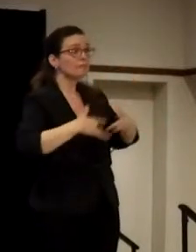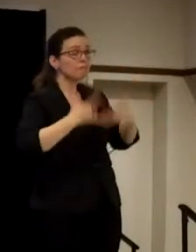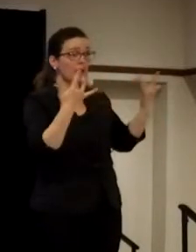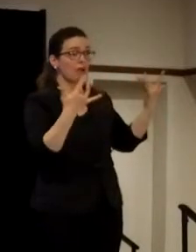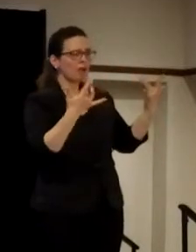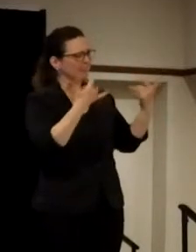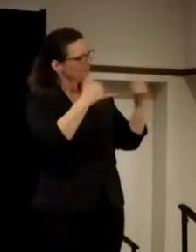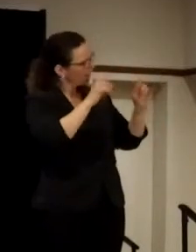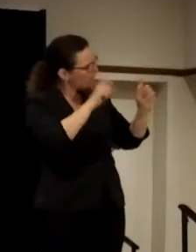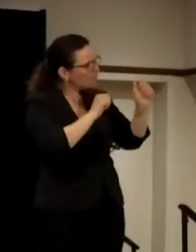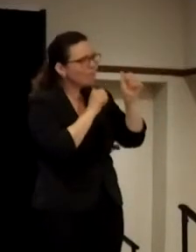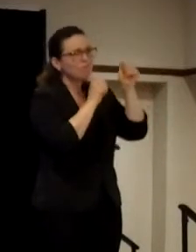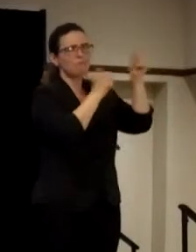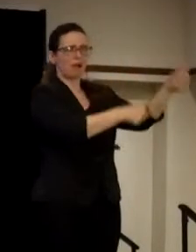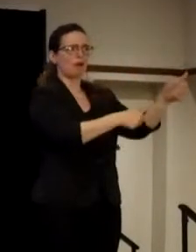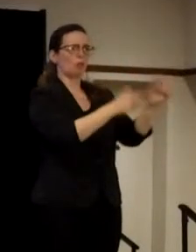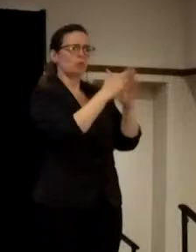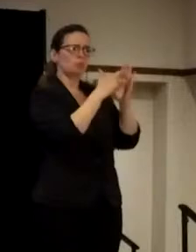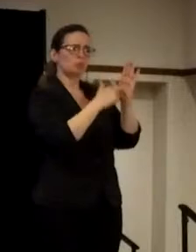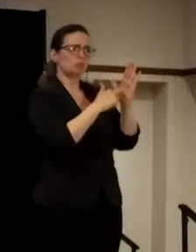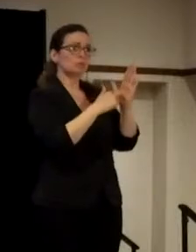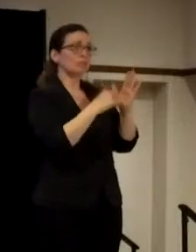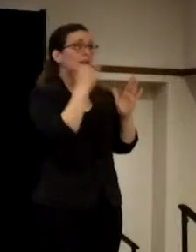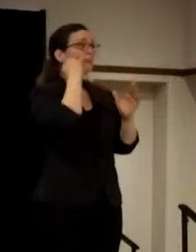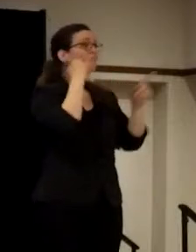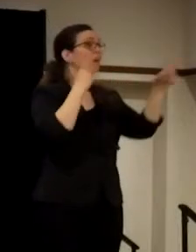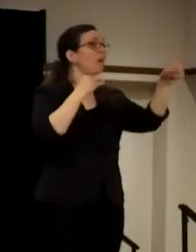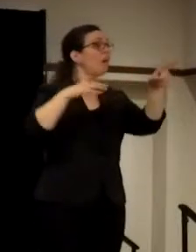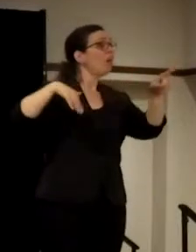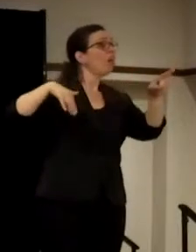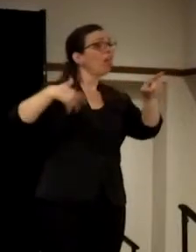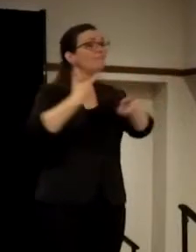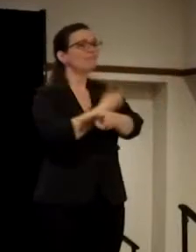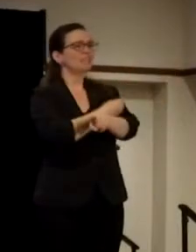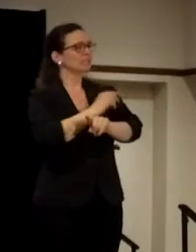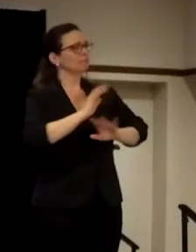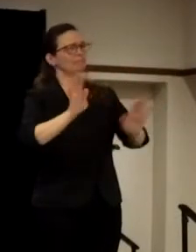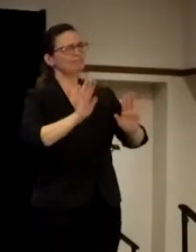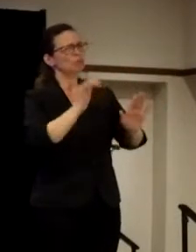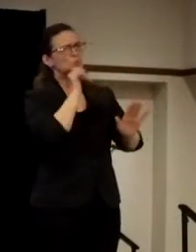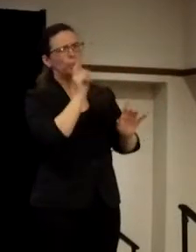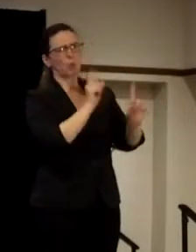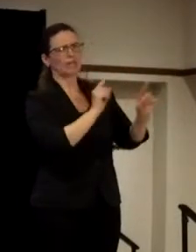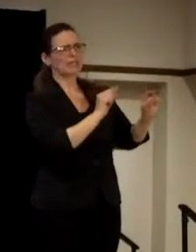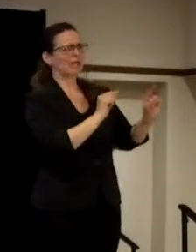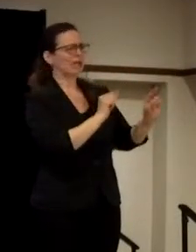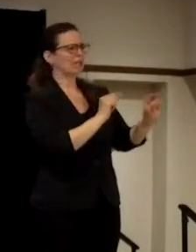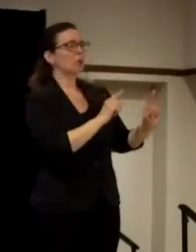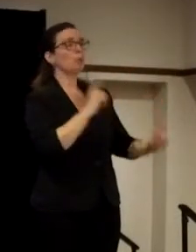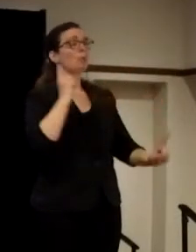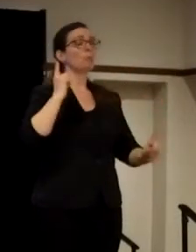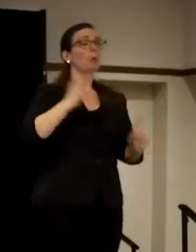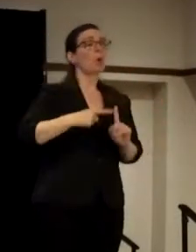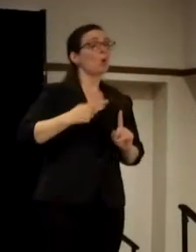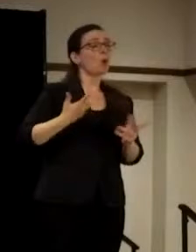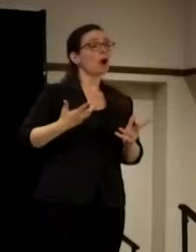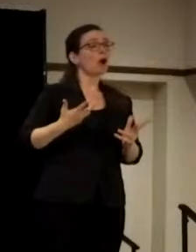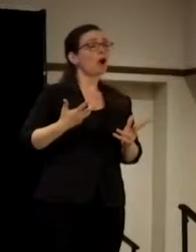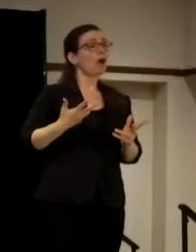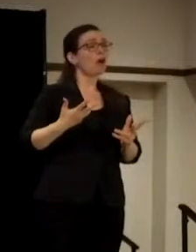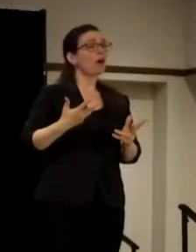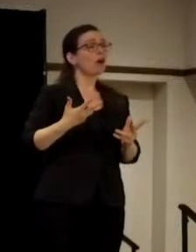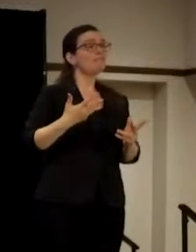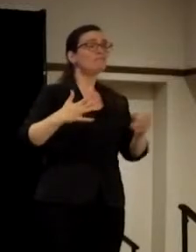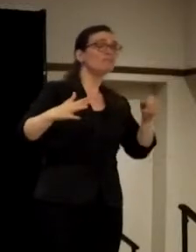Yes. But the full college experience does not come back if these kids don't vaccinate, just like in the same percentages